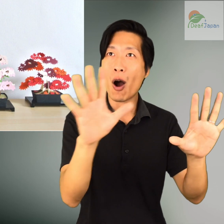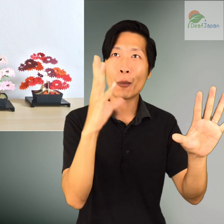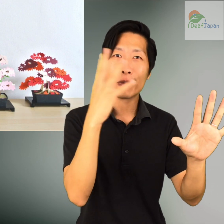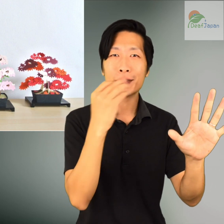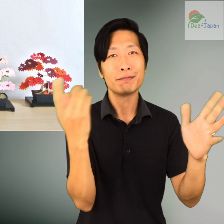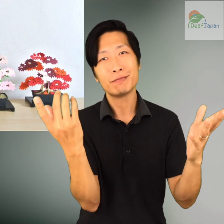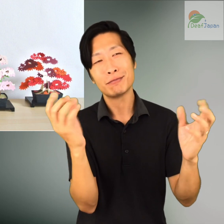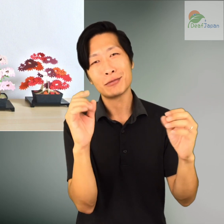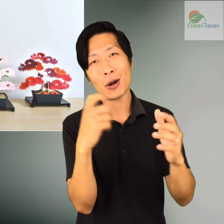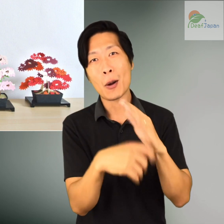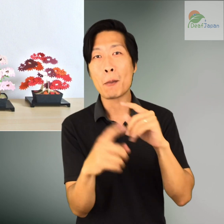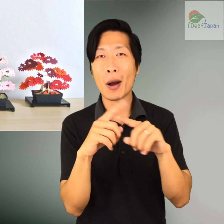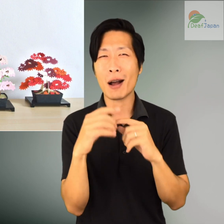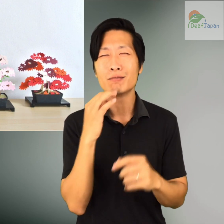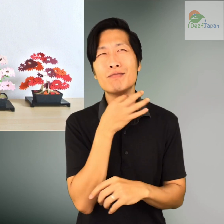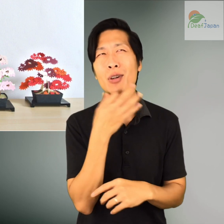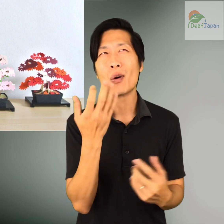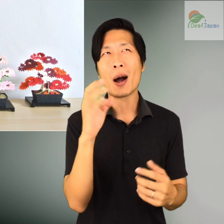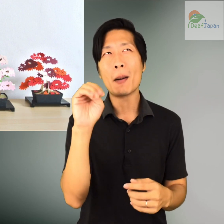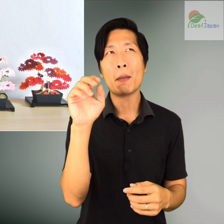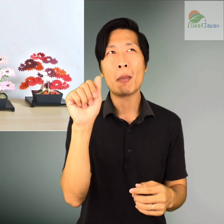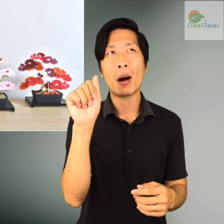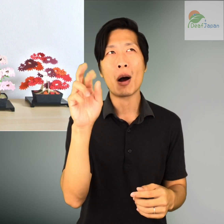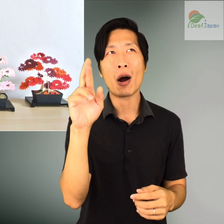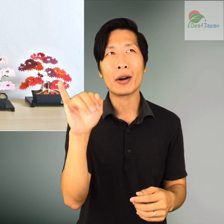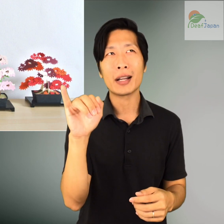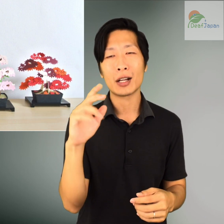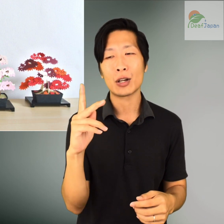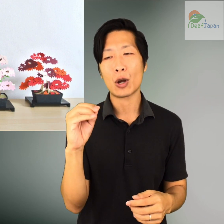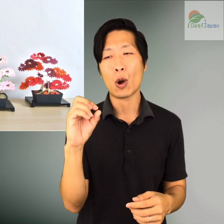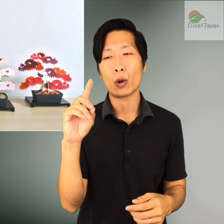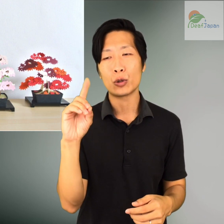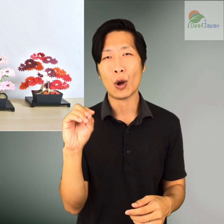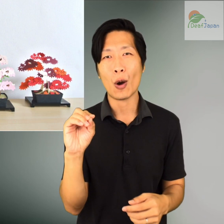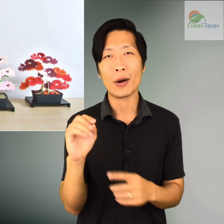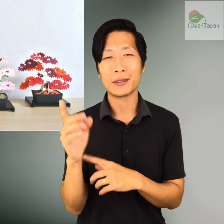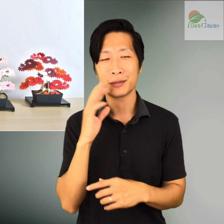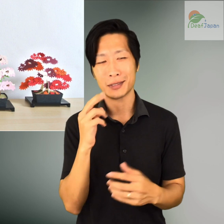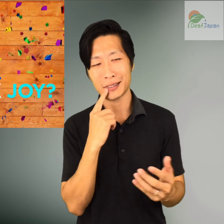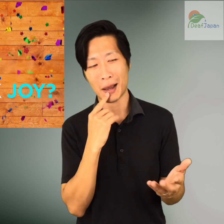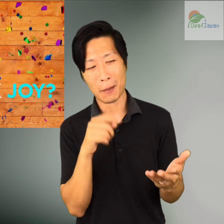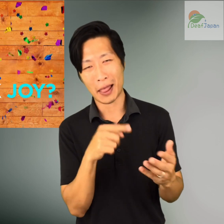what Mari Kondo would say about this bonsai.